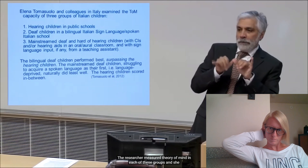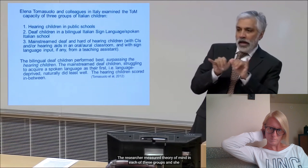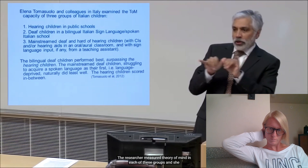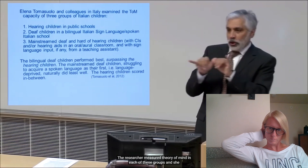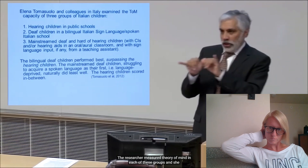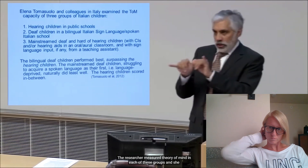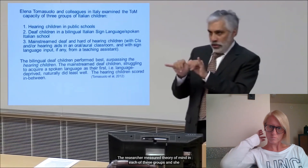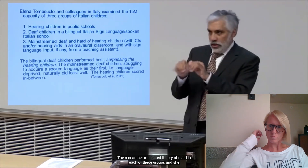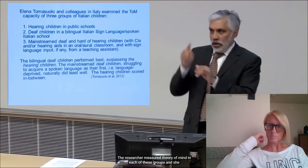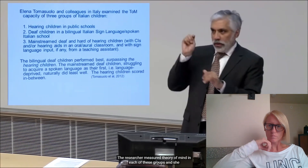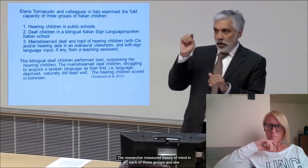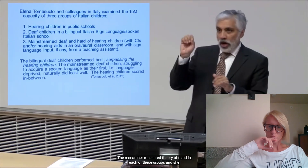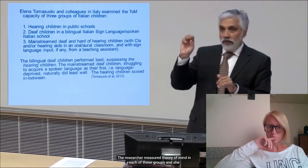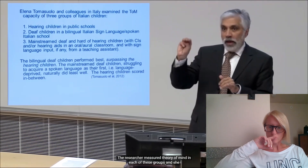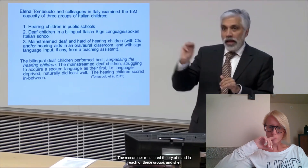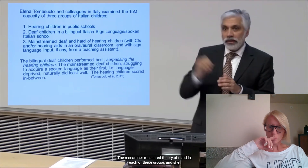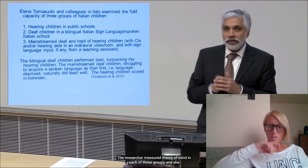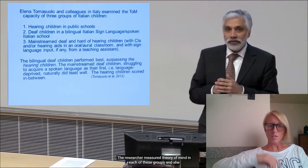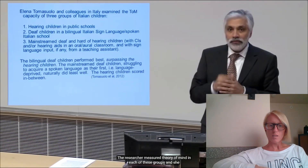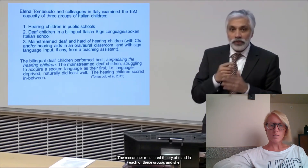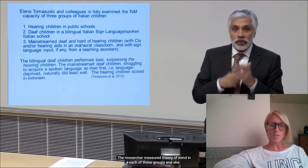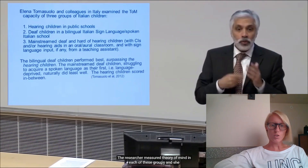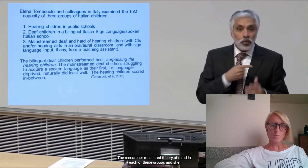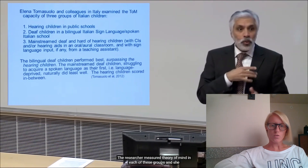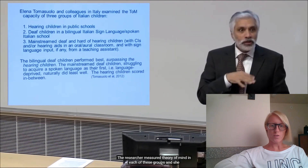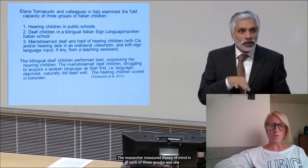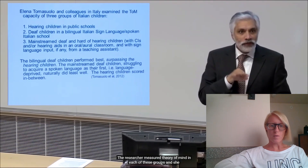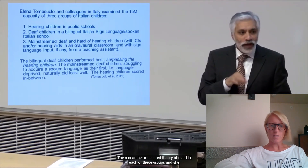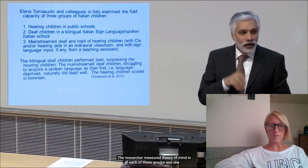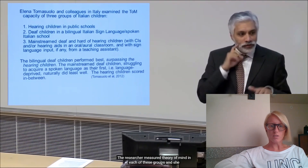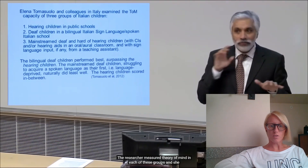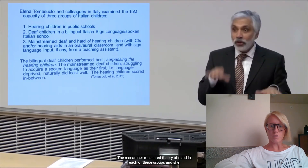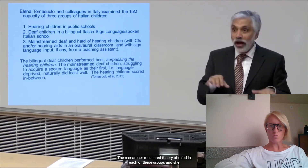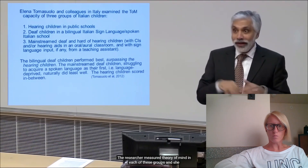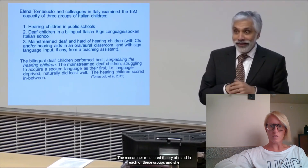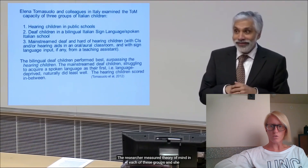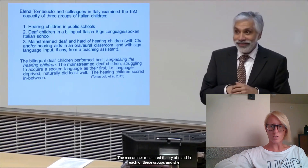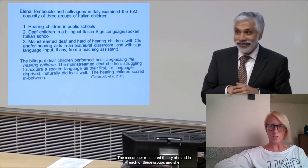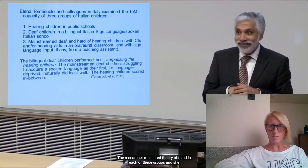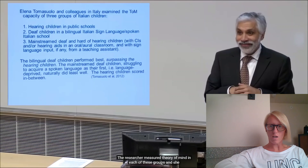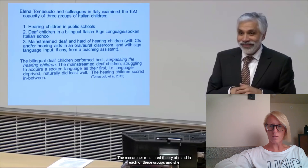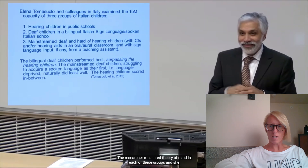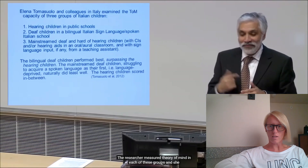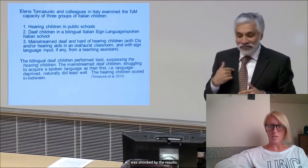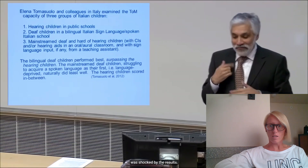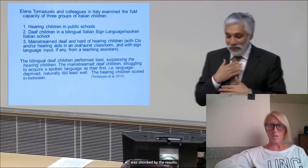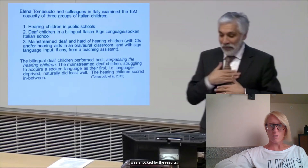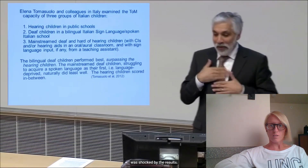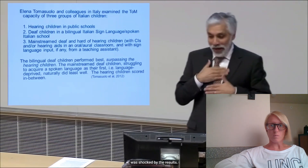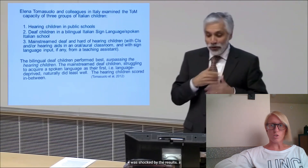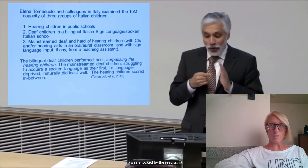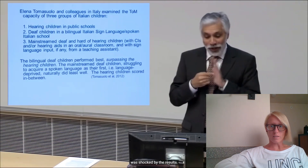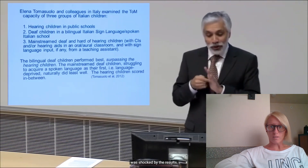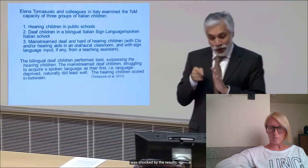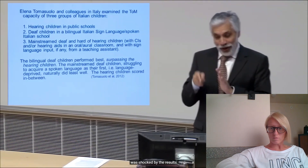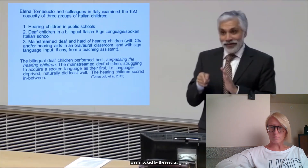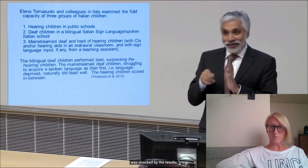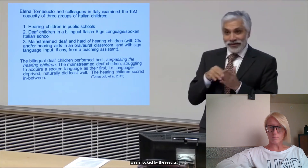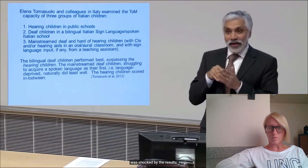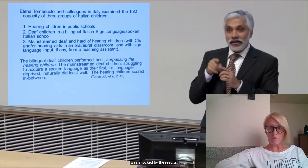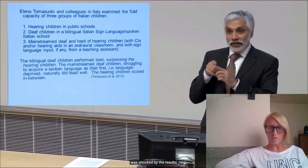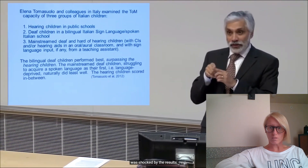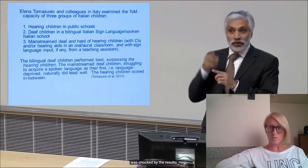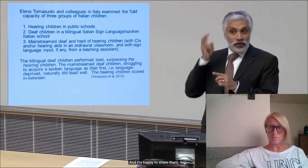The researcher measured The teacher measured theory of mind in each of these found groups, and she was shocked by the